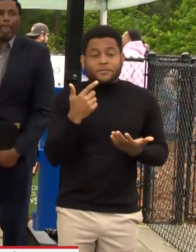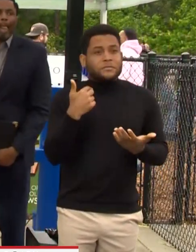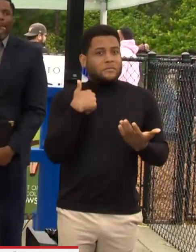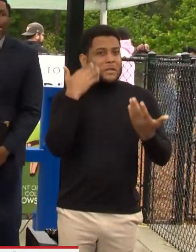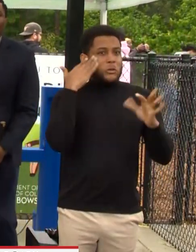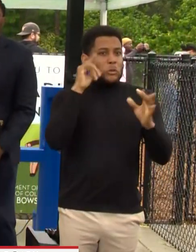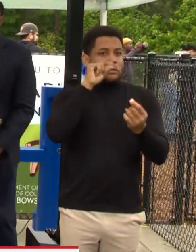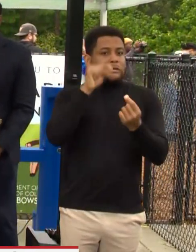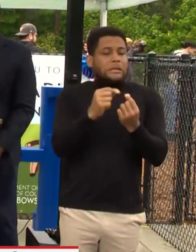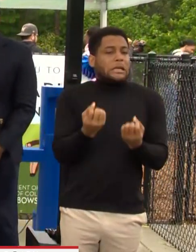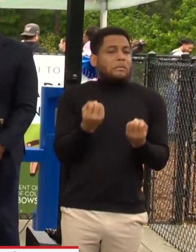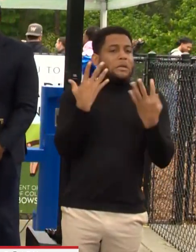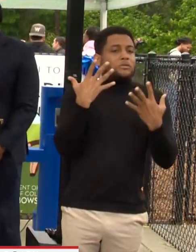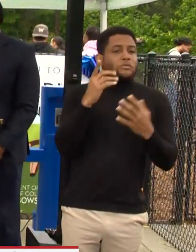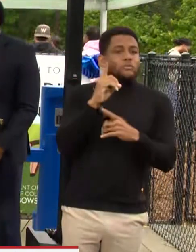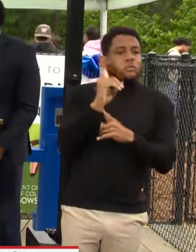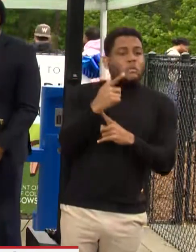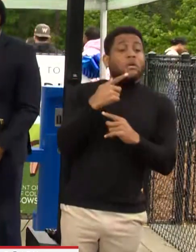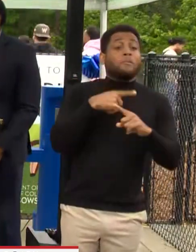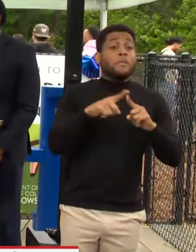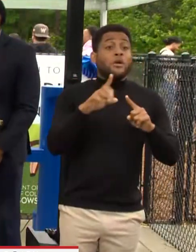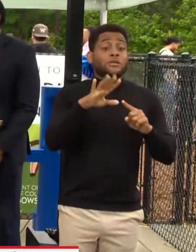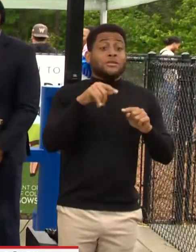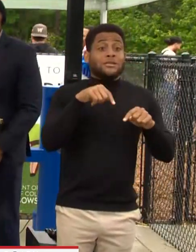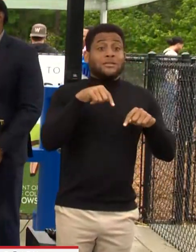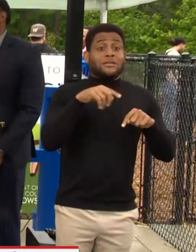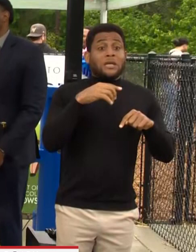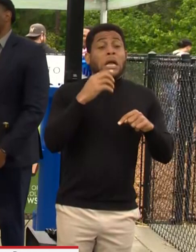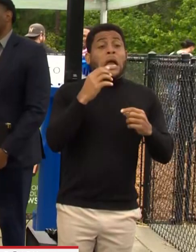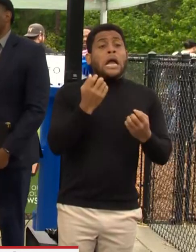do know that this is the first one that